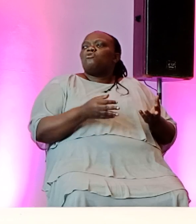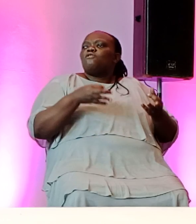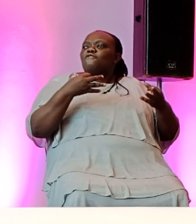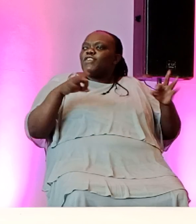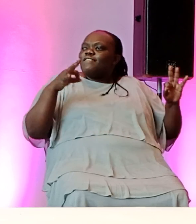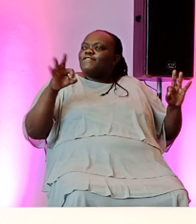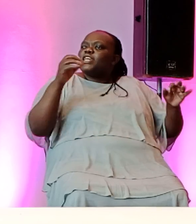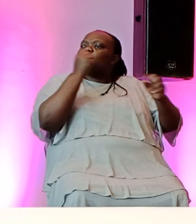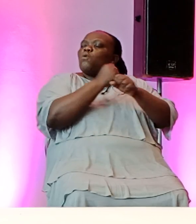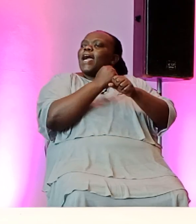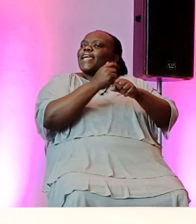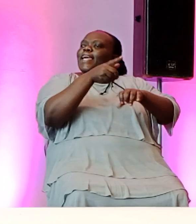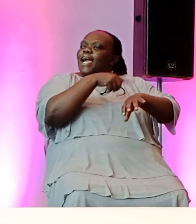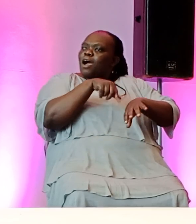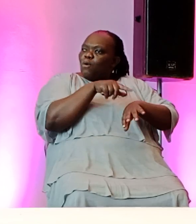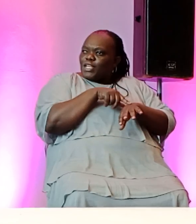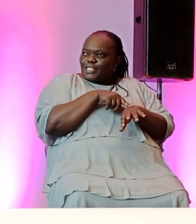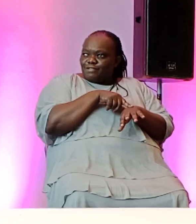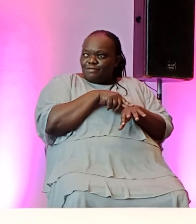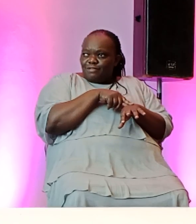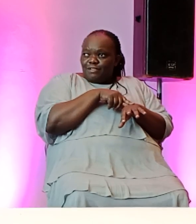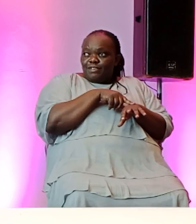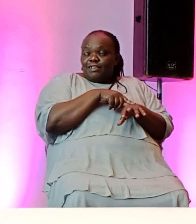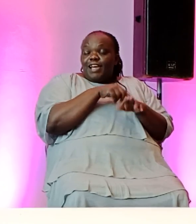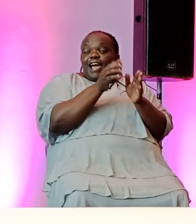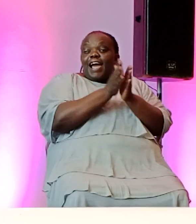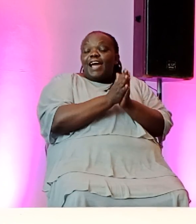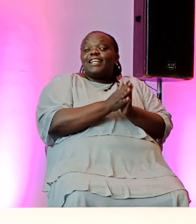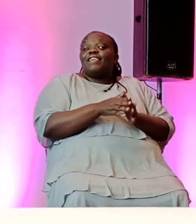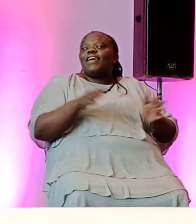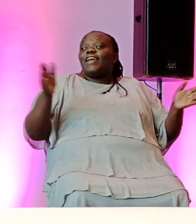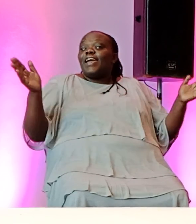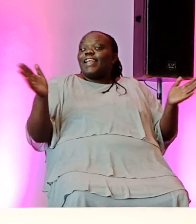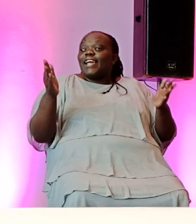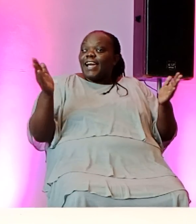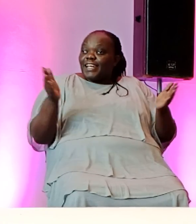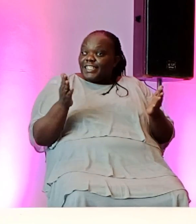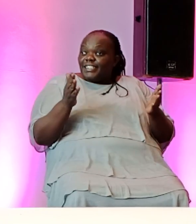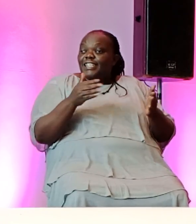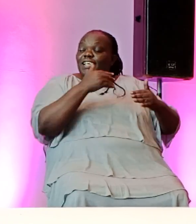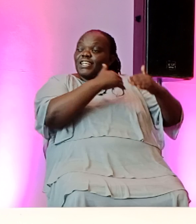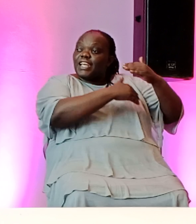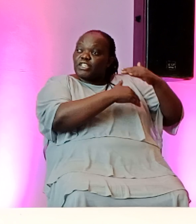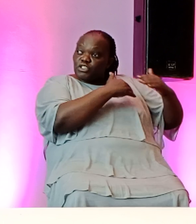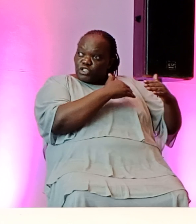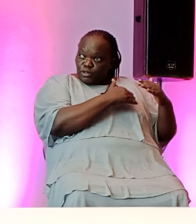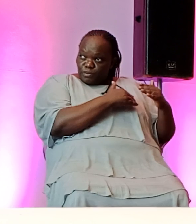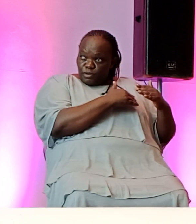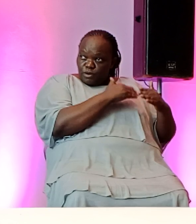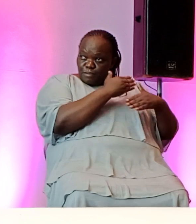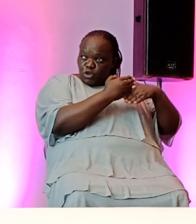flexible working hours, and they forge strong relationships.